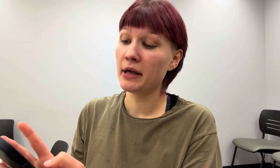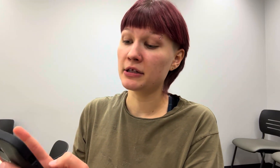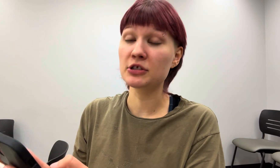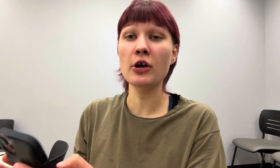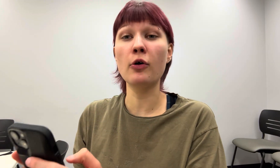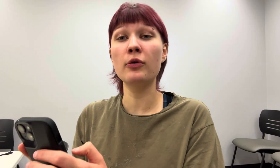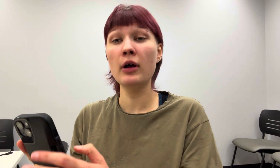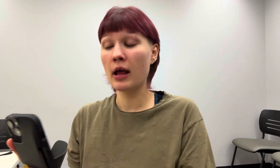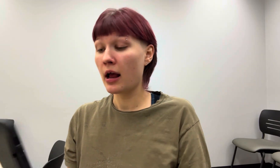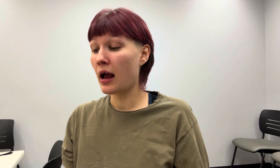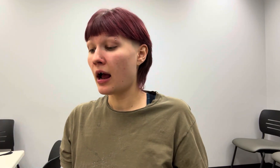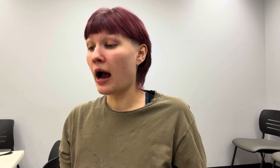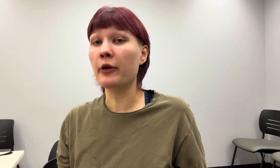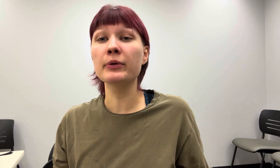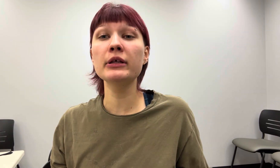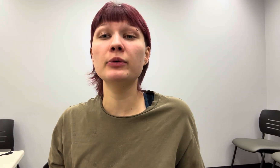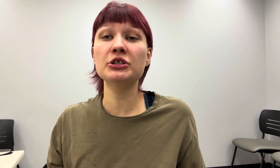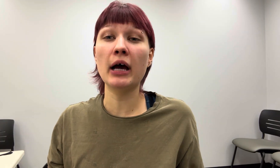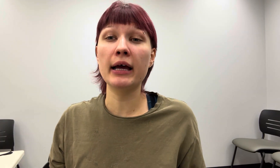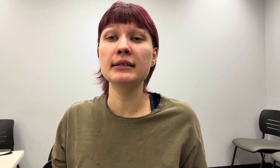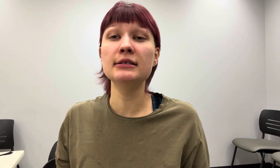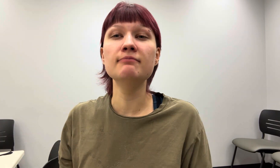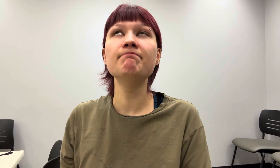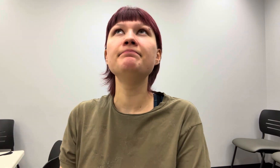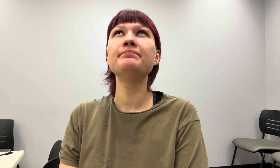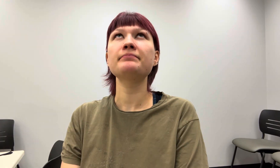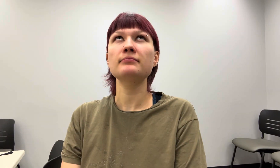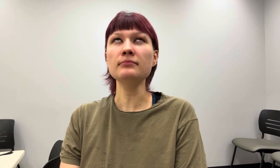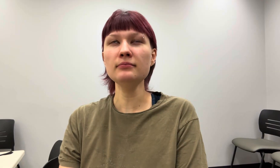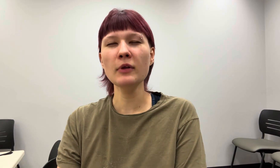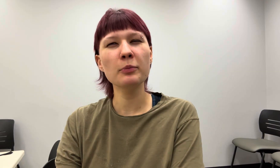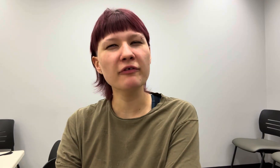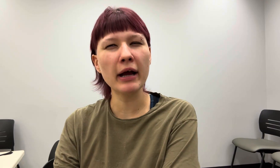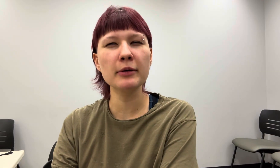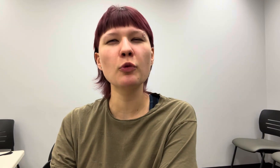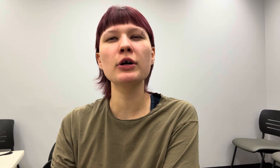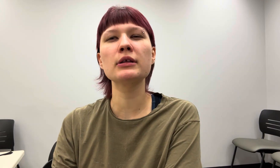And so I really wish I had provided more, like,